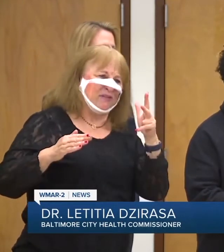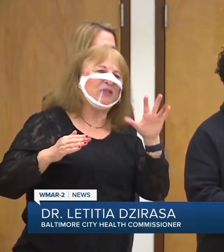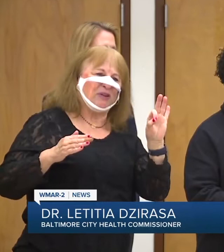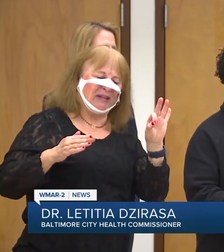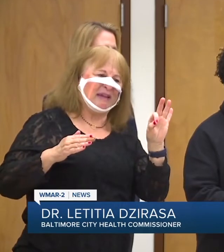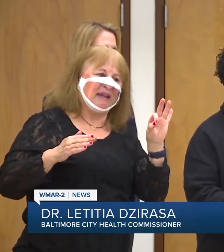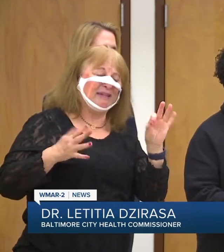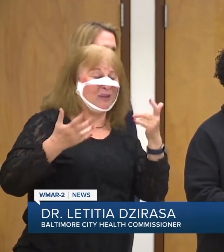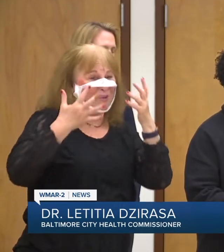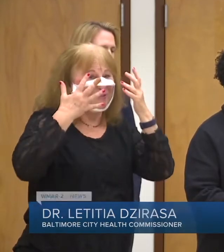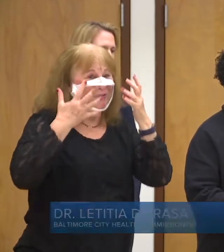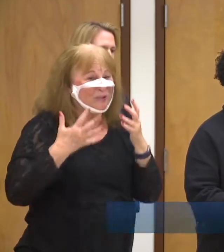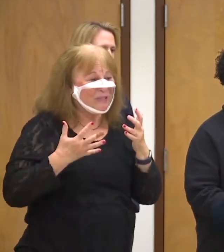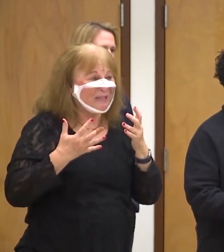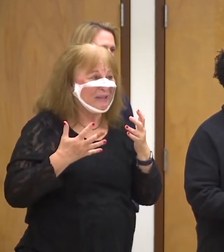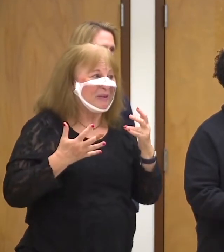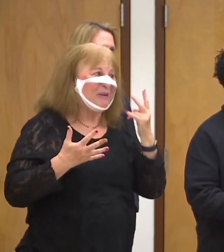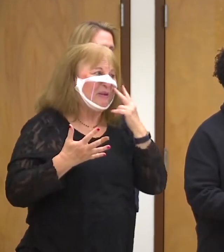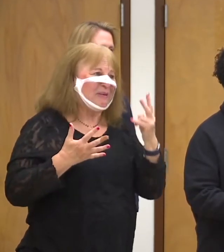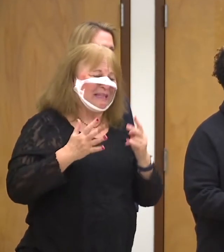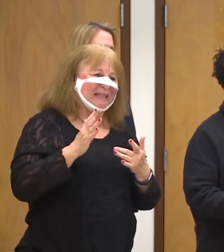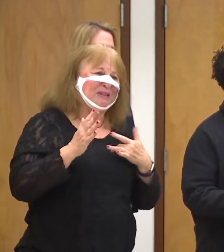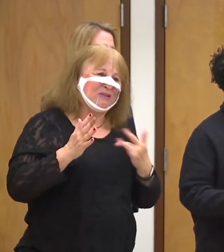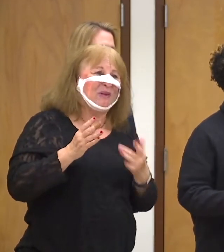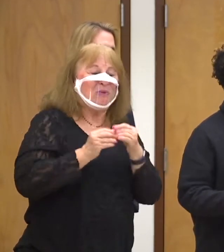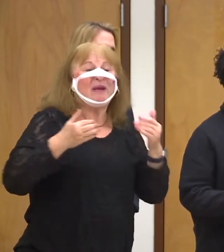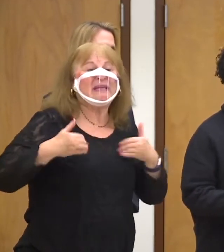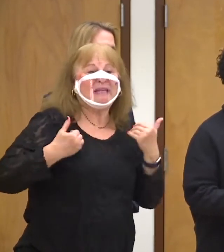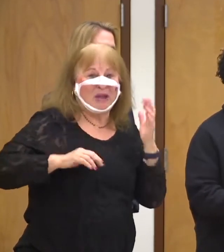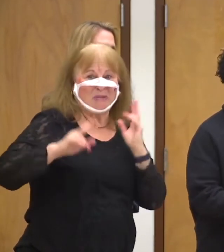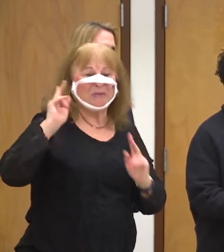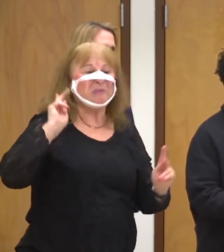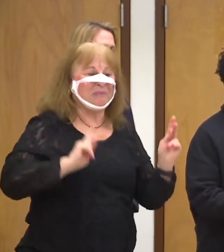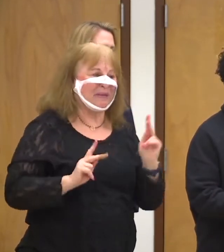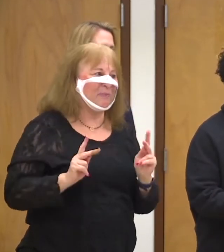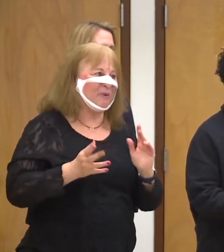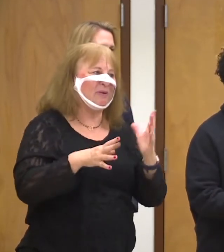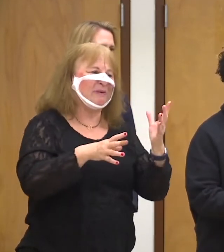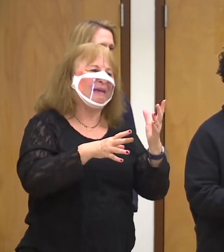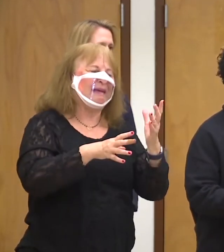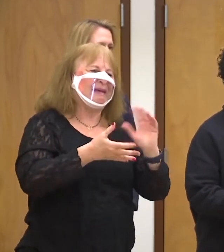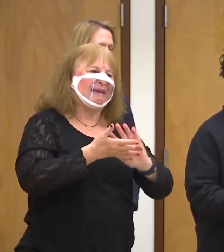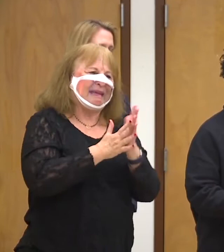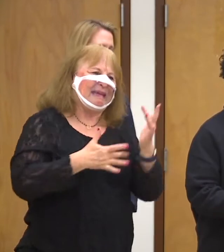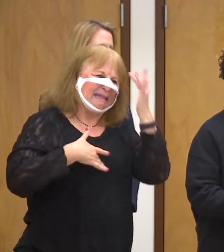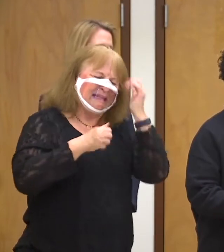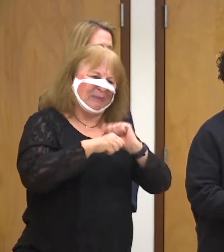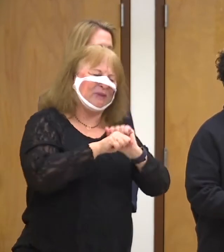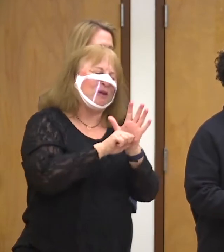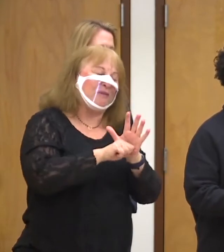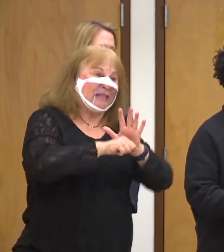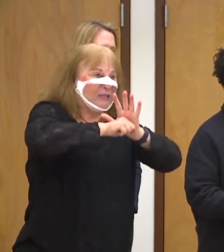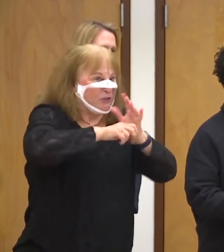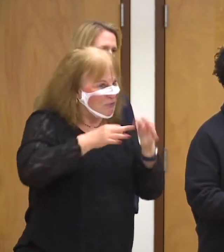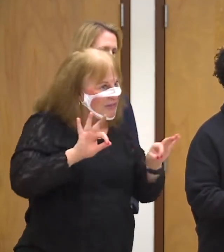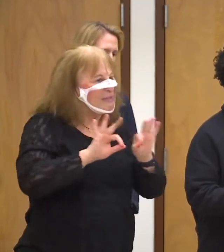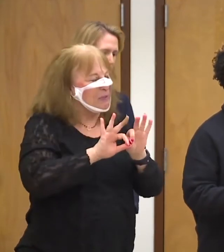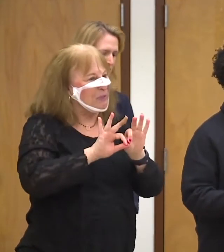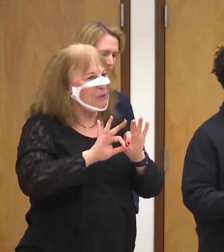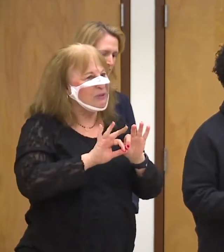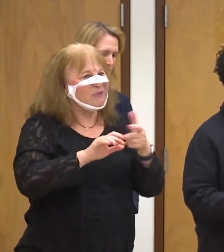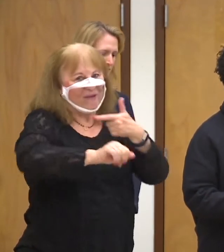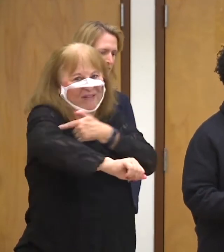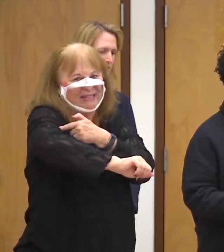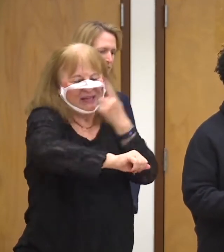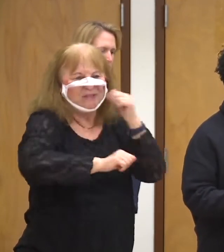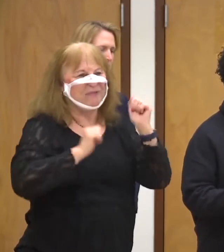39. So unfortunately, we're seeing a trend of more younger people getting COVID. Which and I think she says getting vaccinated remains the first line